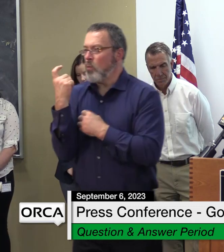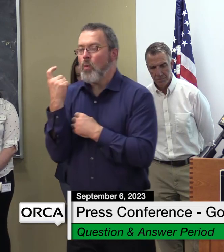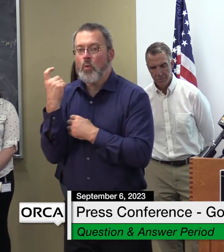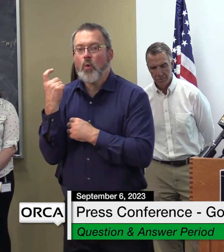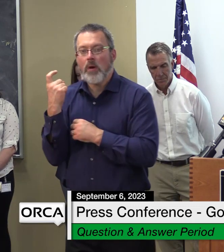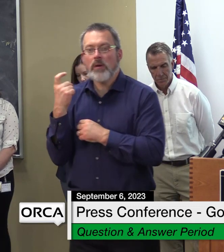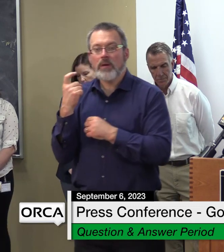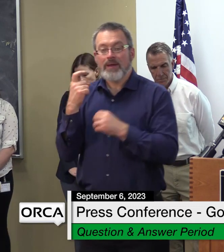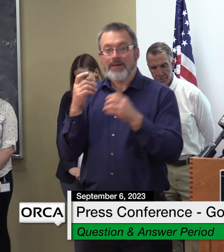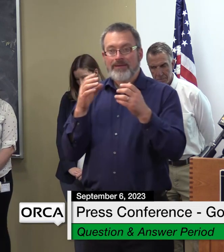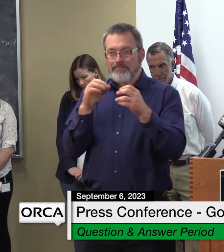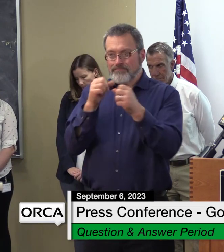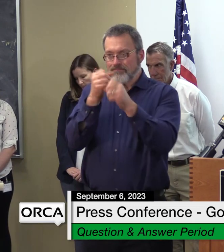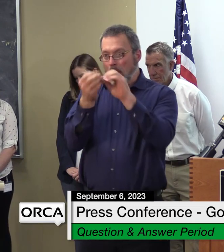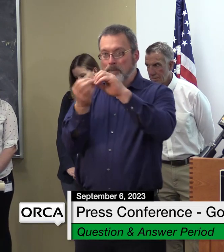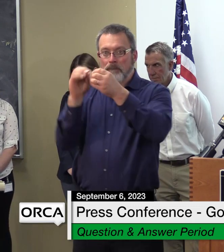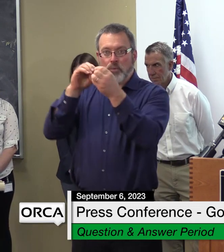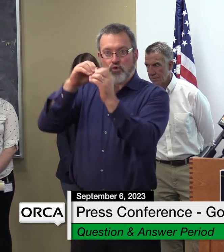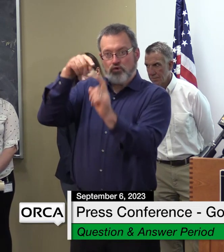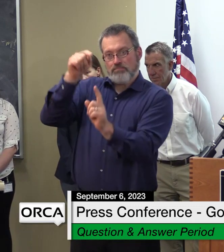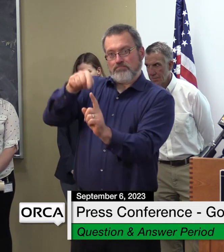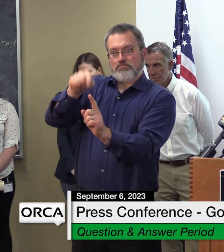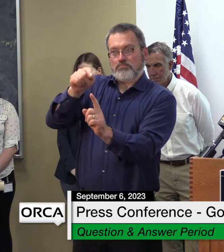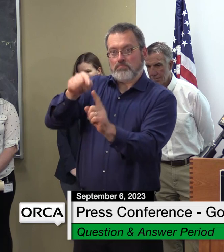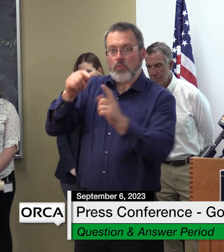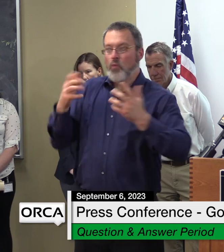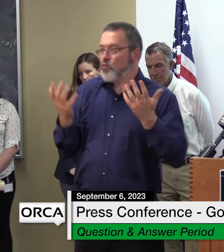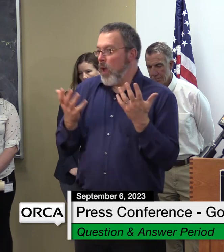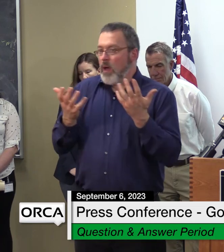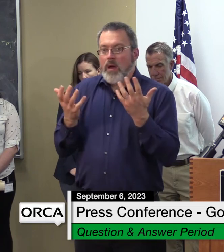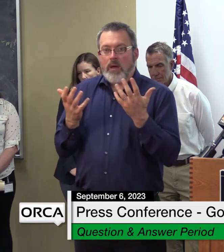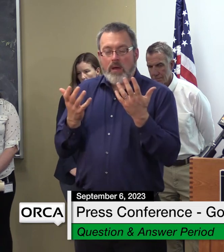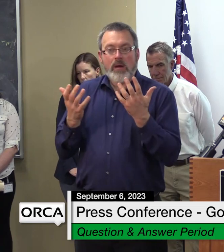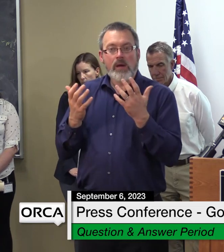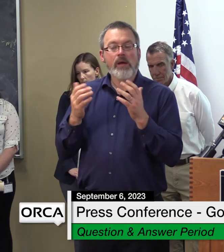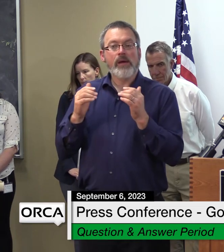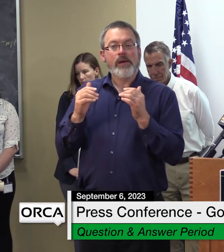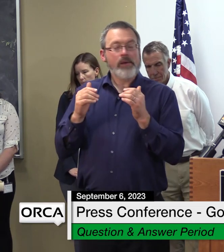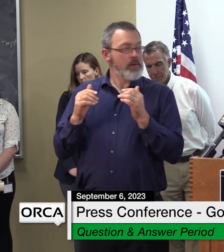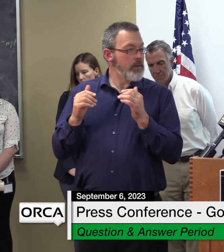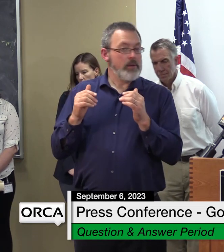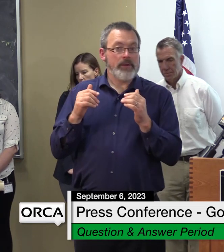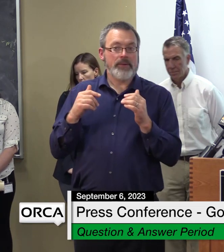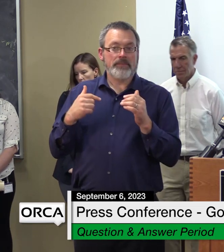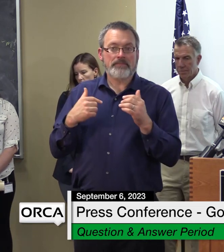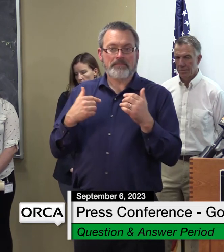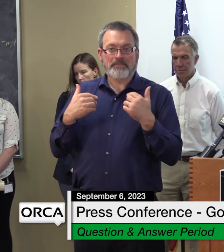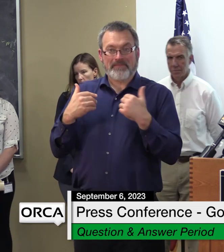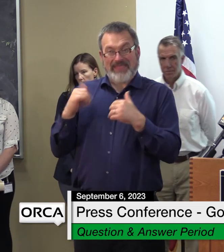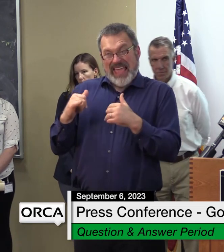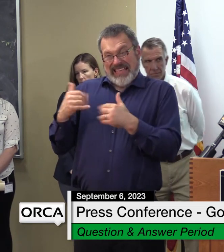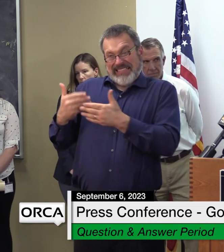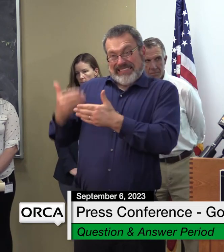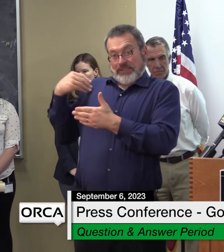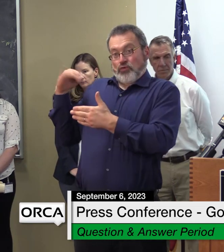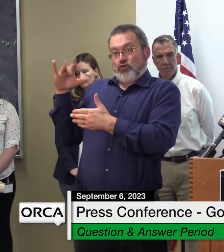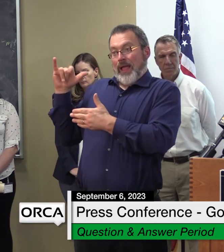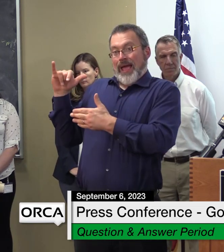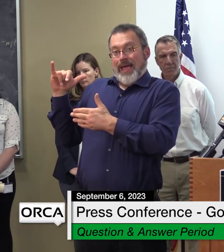what we're all talking about. One of the pieces we started grabbing right at the start of the disaster were the number